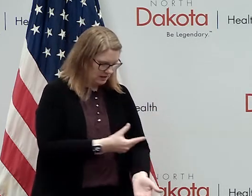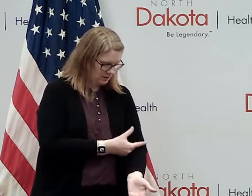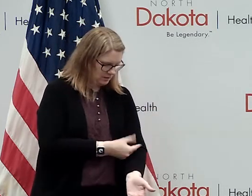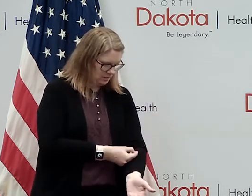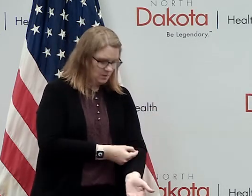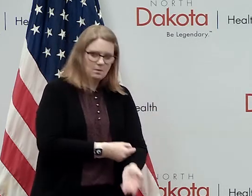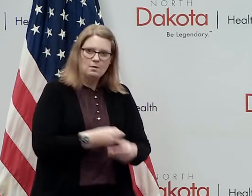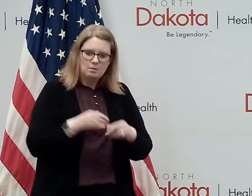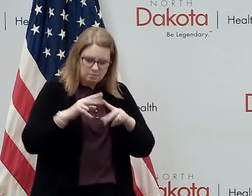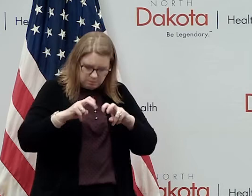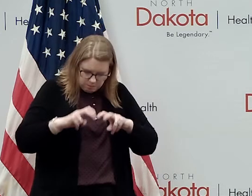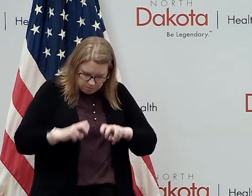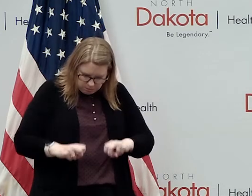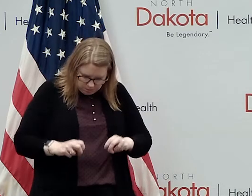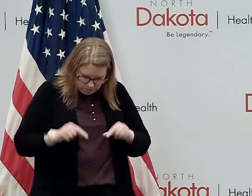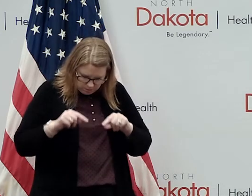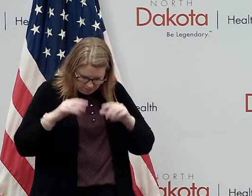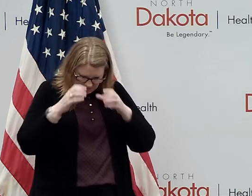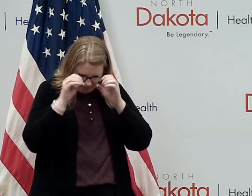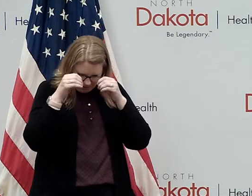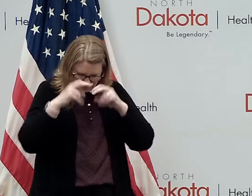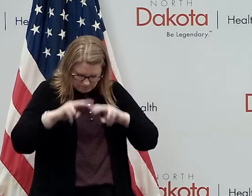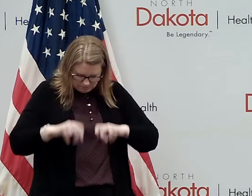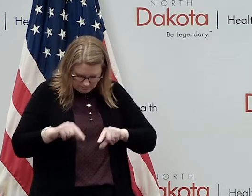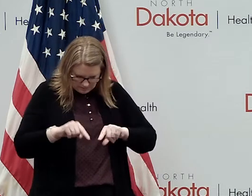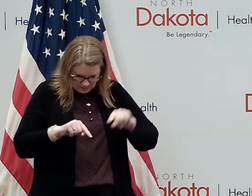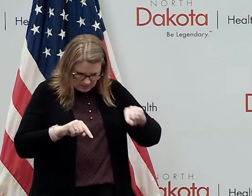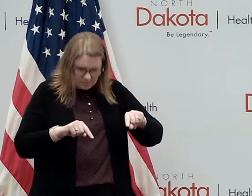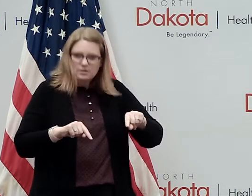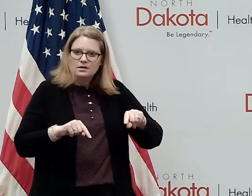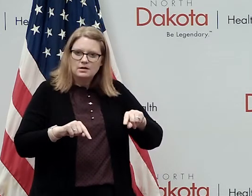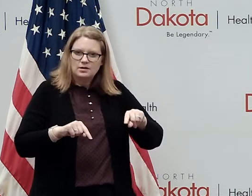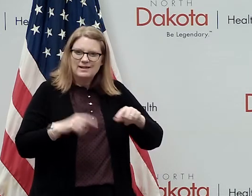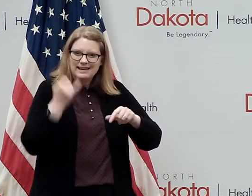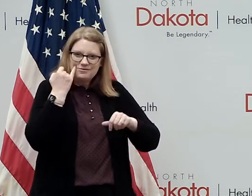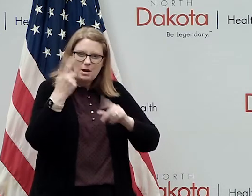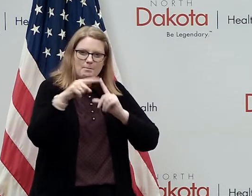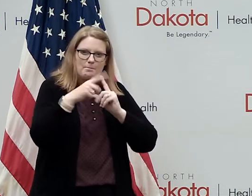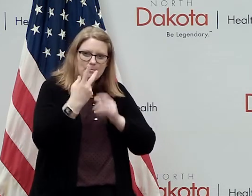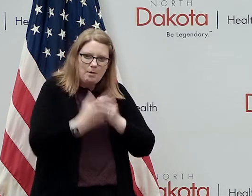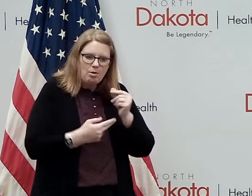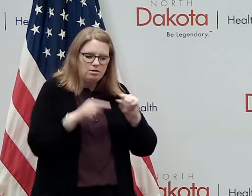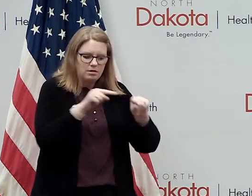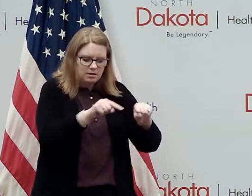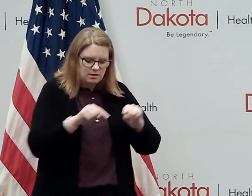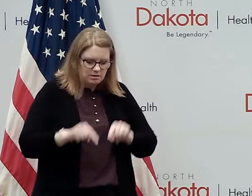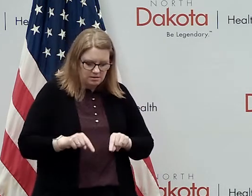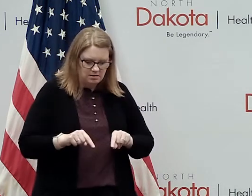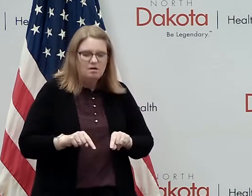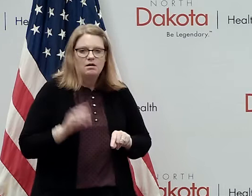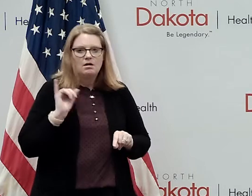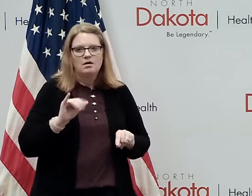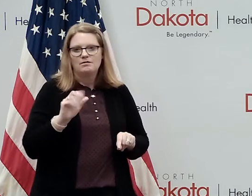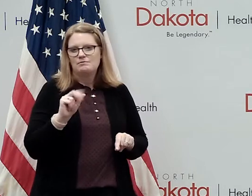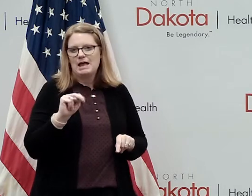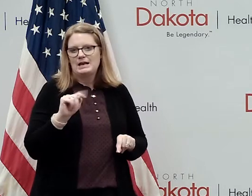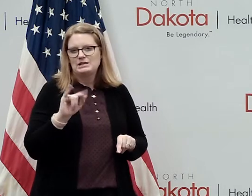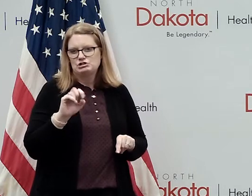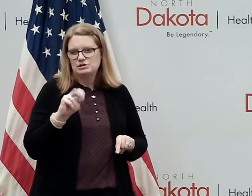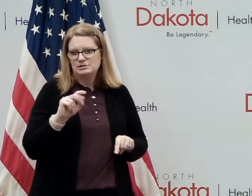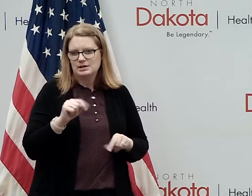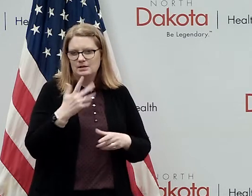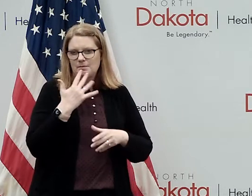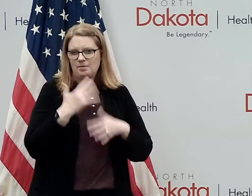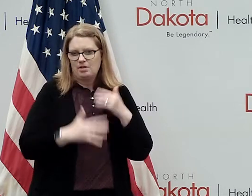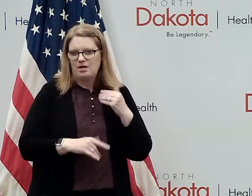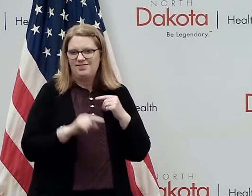actually work. And again, those test for the prevalence of antigens in your blood to tell you whether you had it before, but